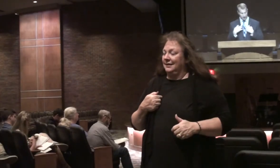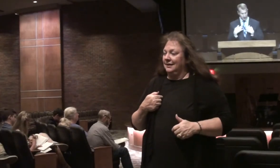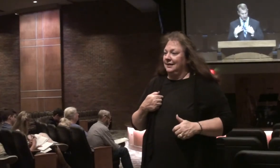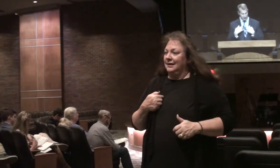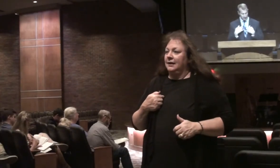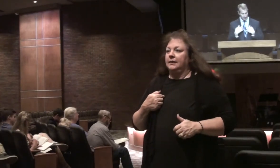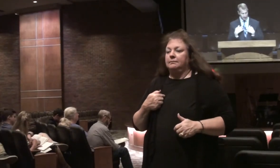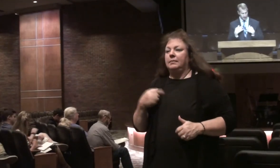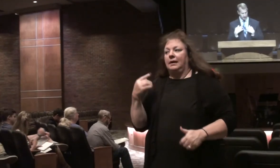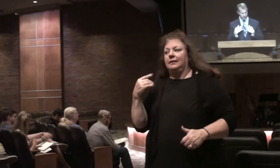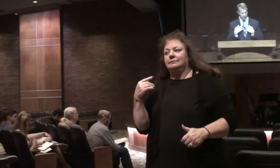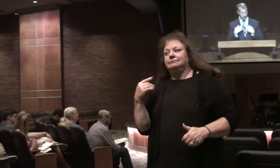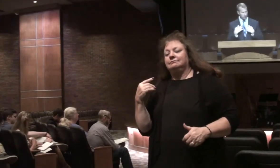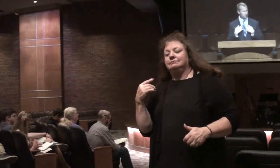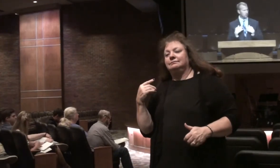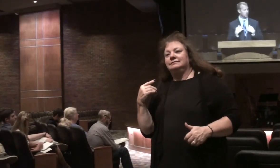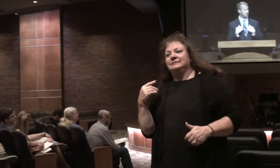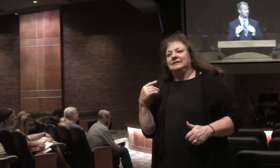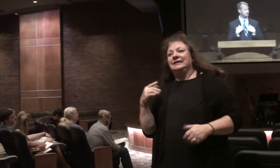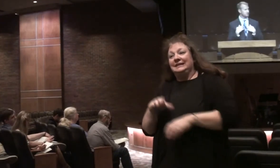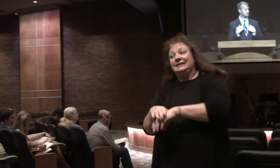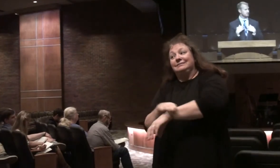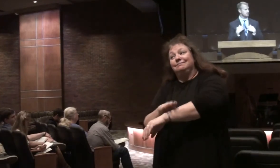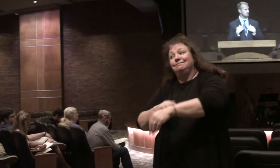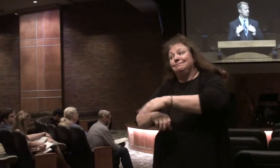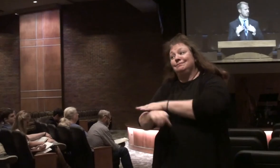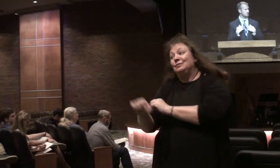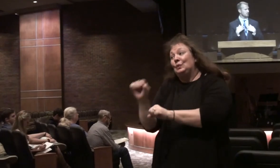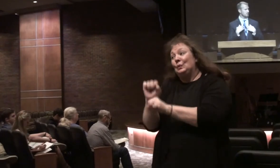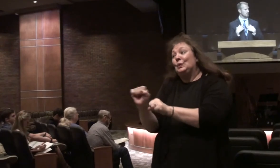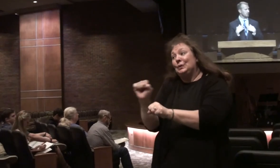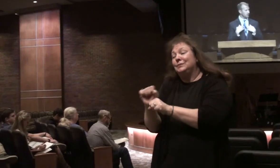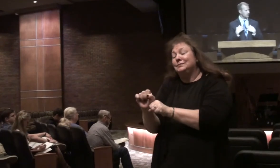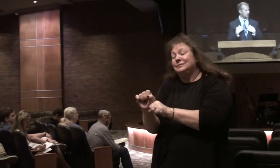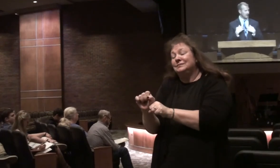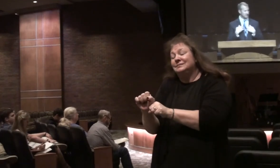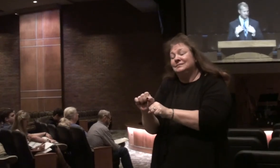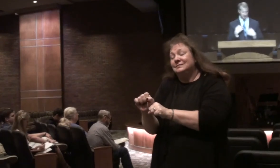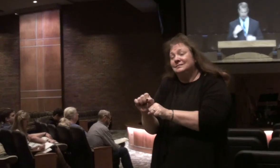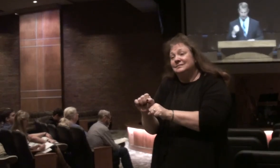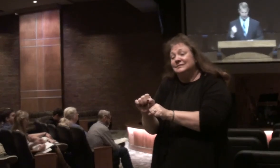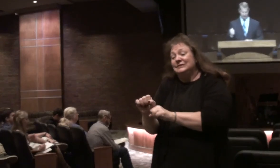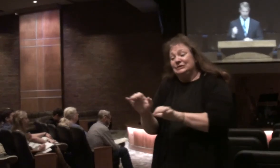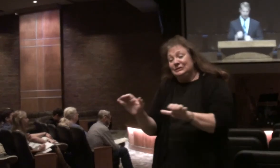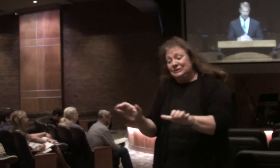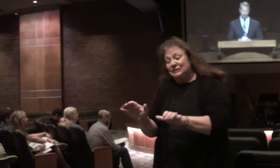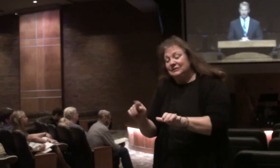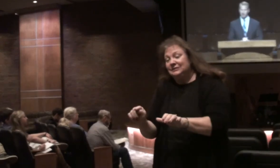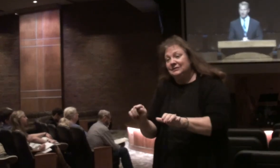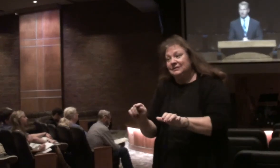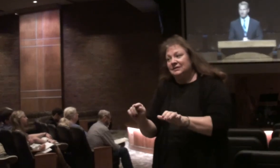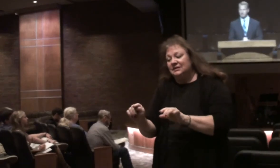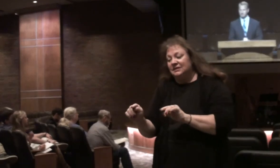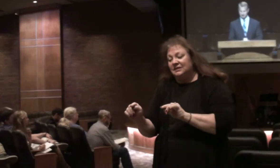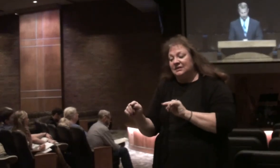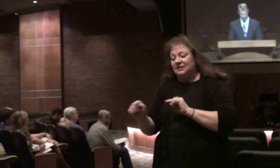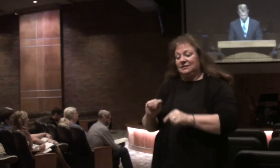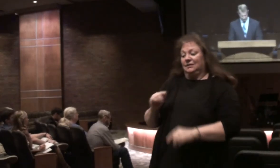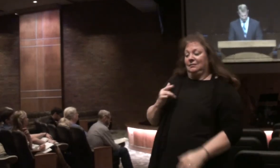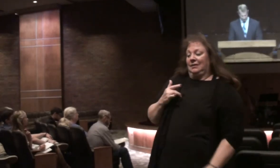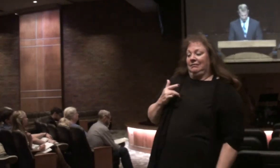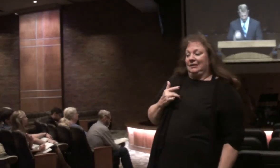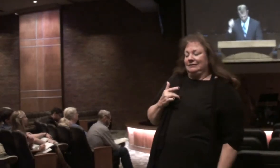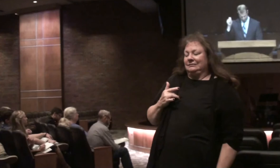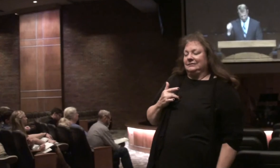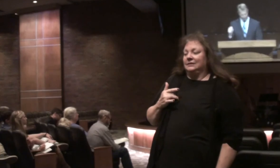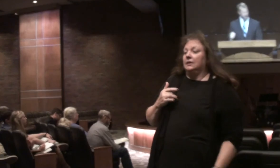But there are going to be hard work to put into practice. Yep, someone's going to wrong me. What's love